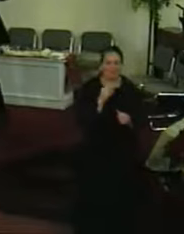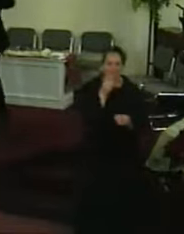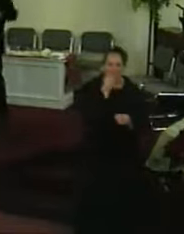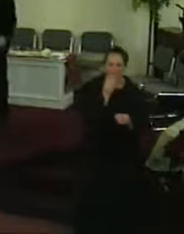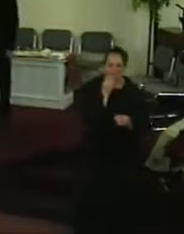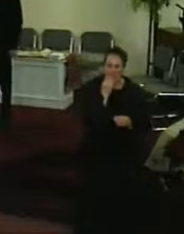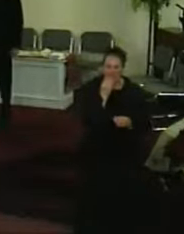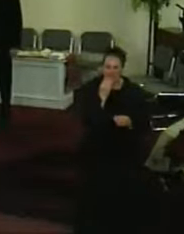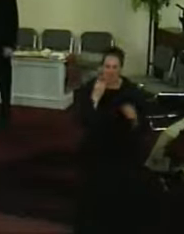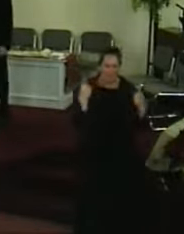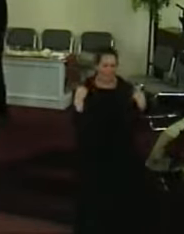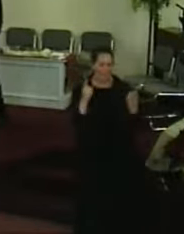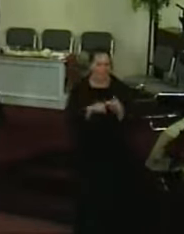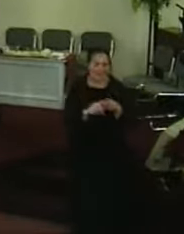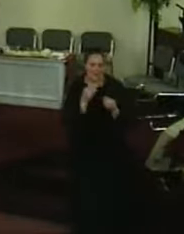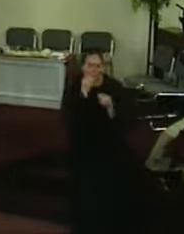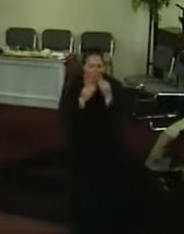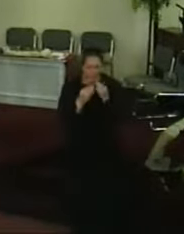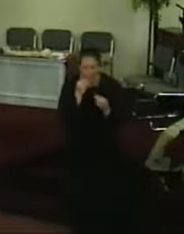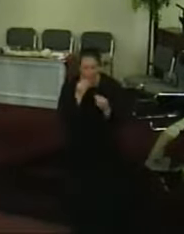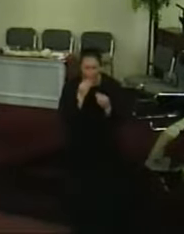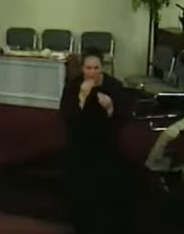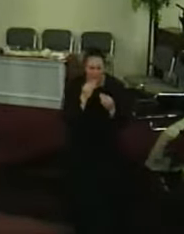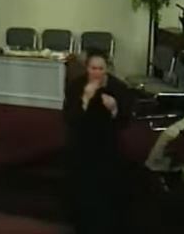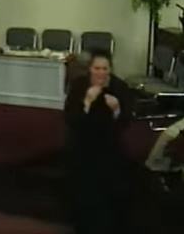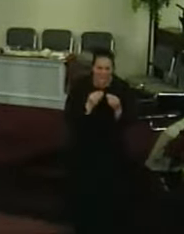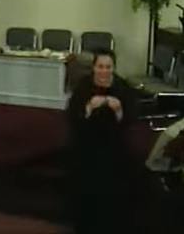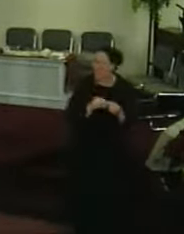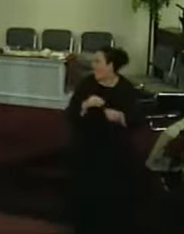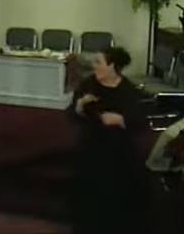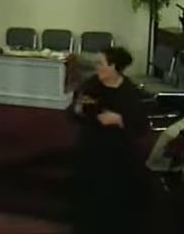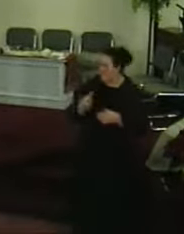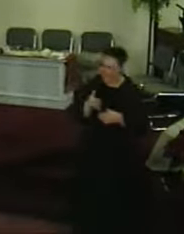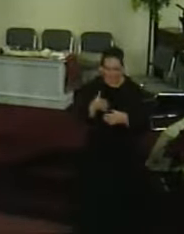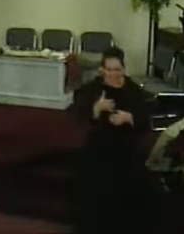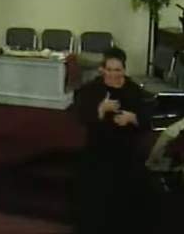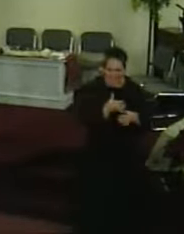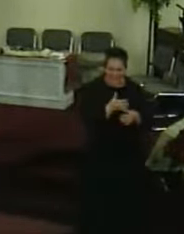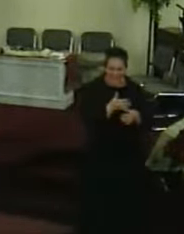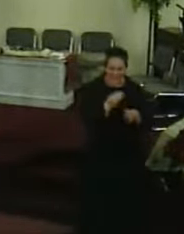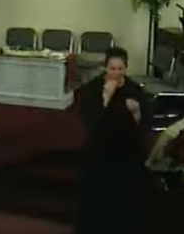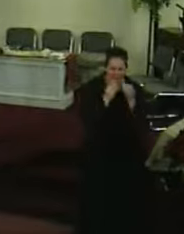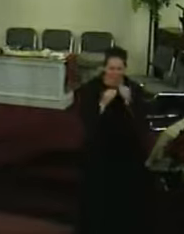Yeah! Amen. See, this stuff is this.